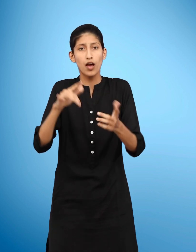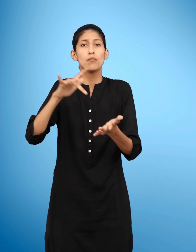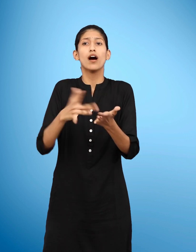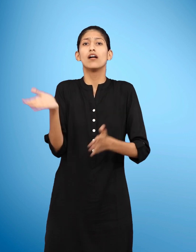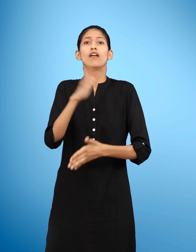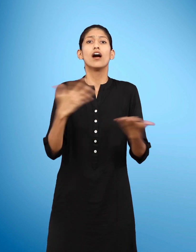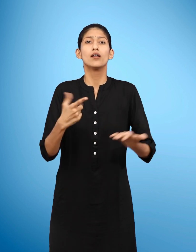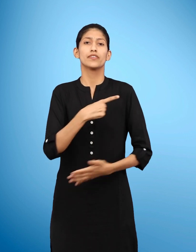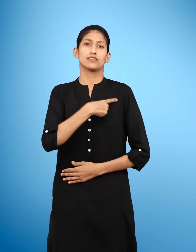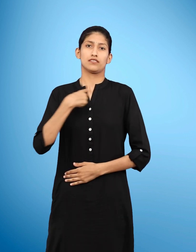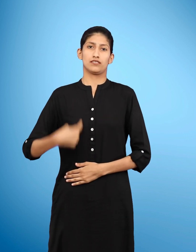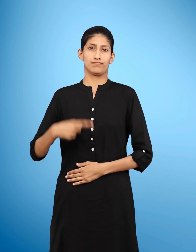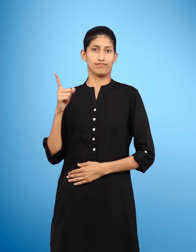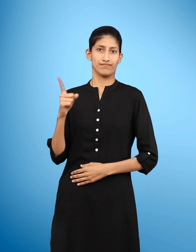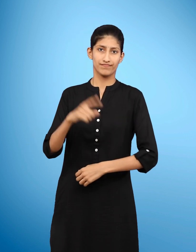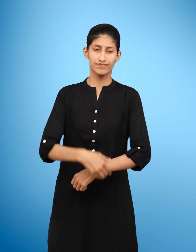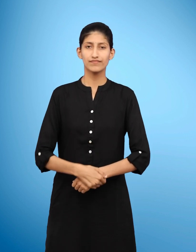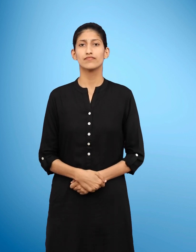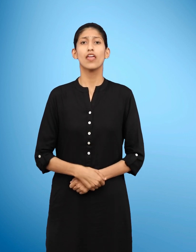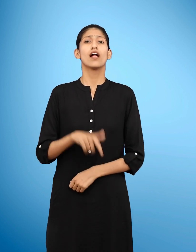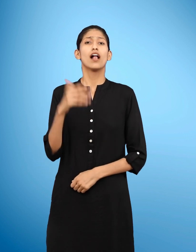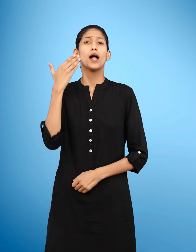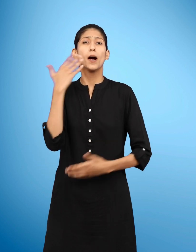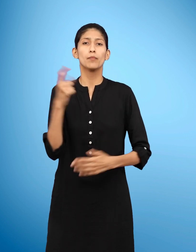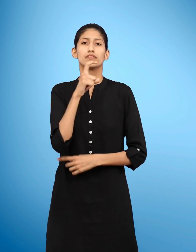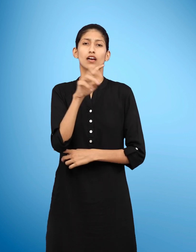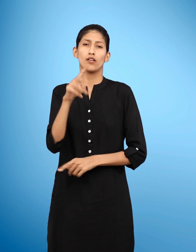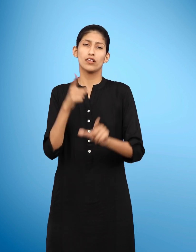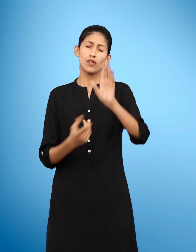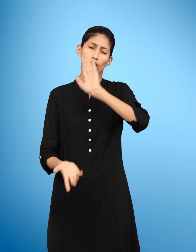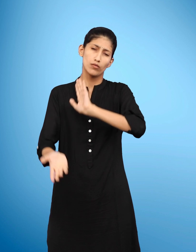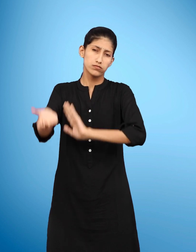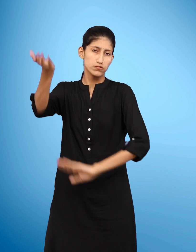first invented in China around 7,000 years ago.